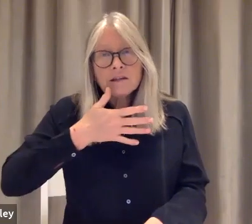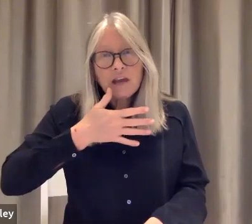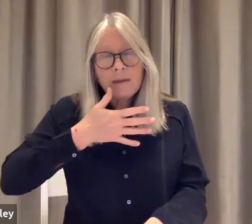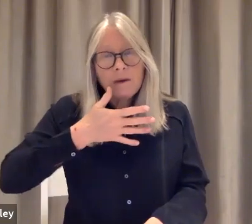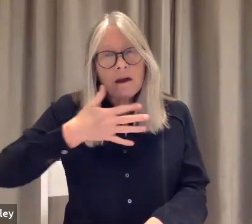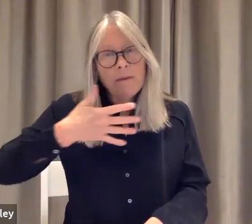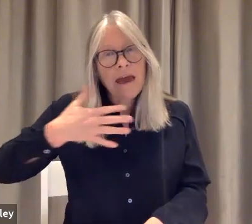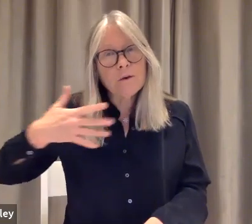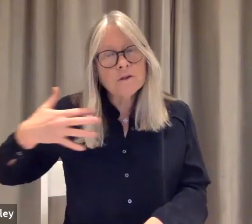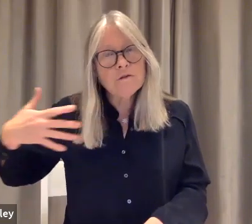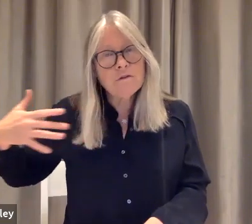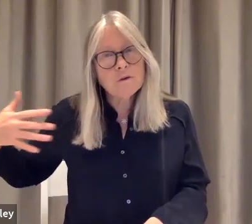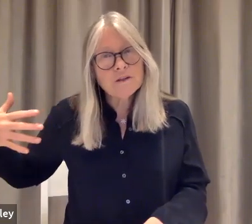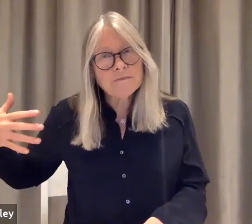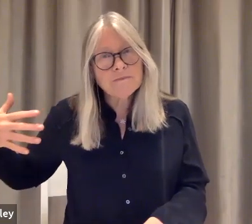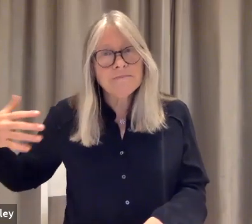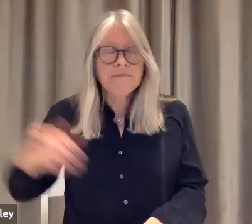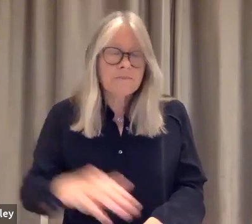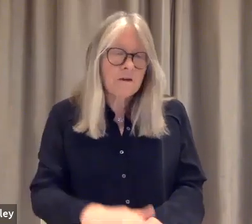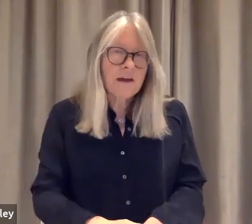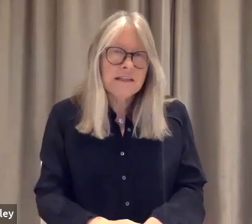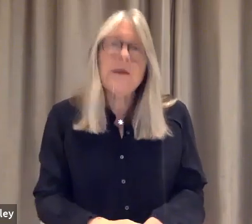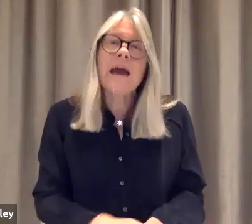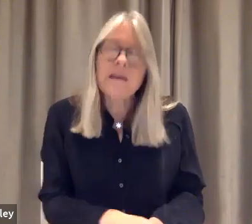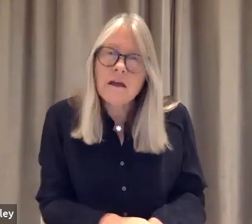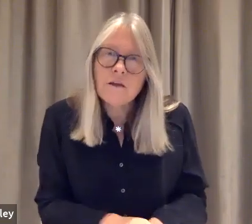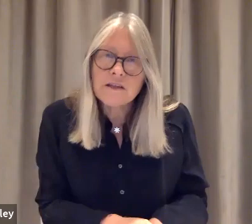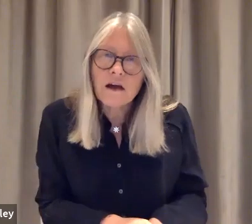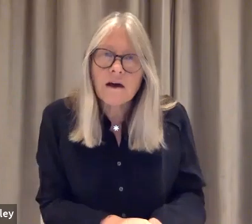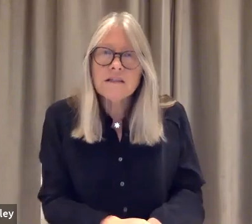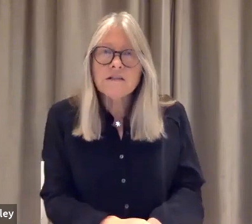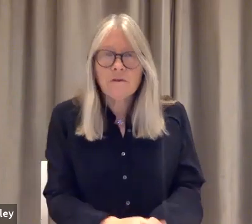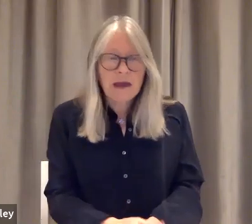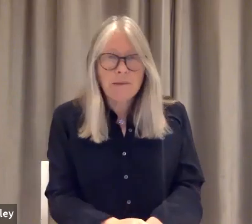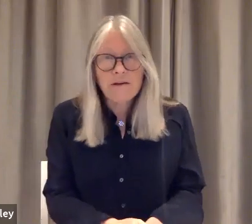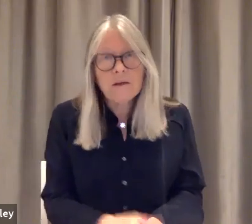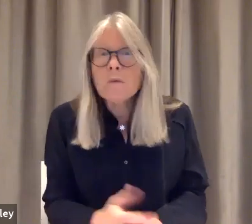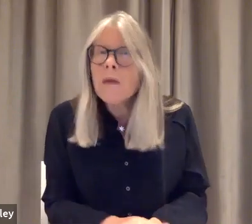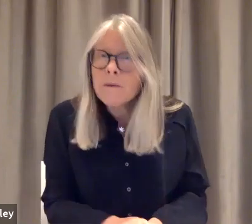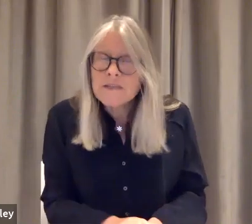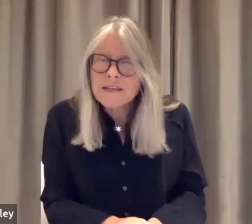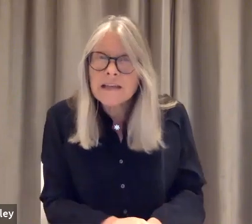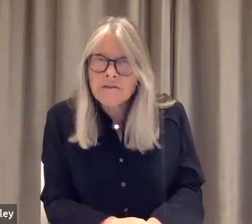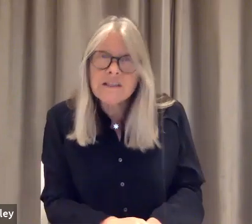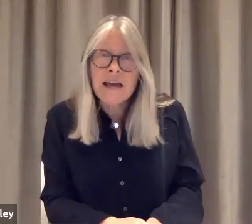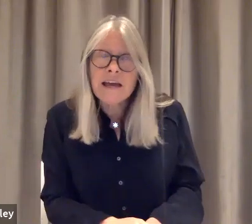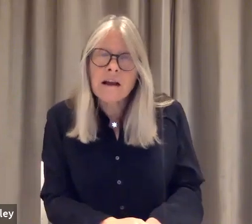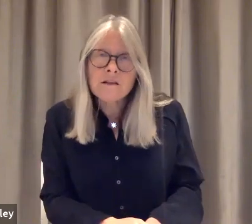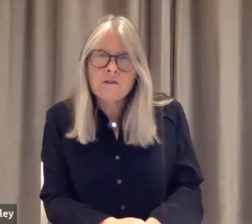shape coming out, fruit. Great. So again, those are the kinds of vocabulary that we might be using every day in classrooms.